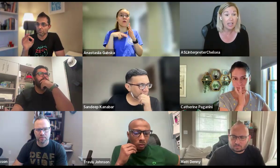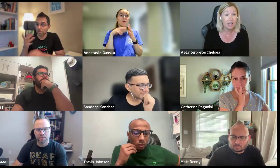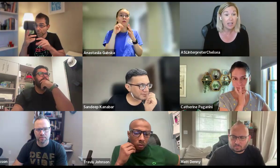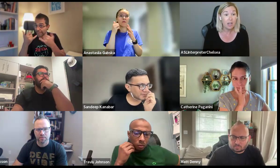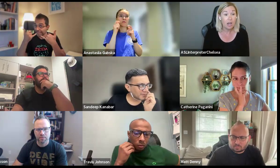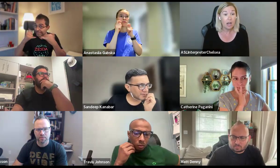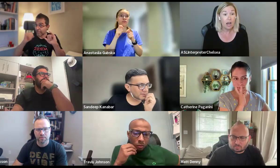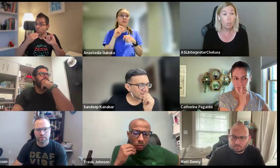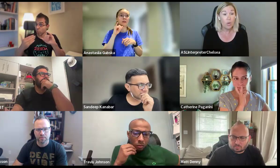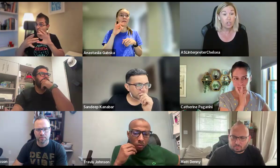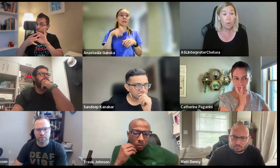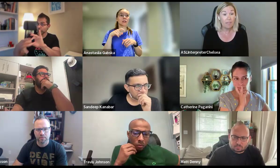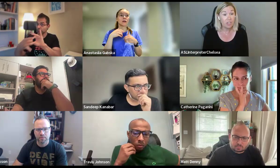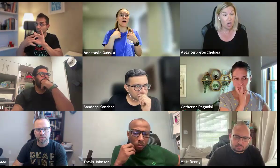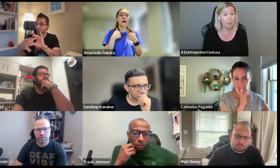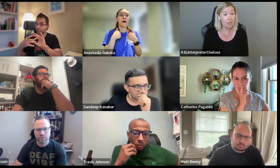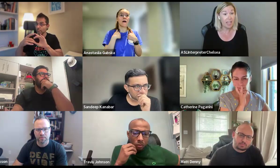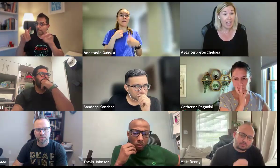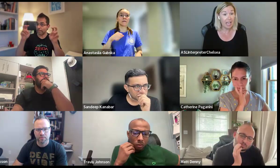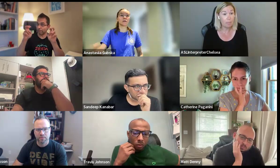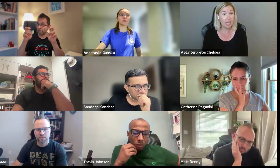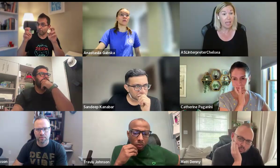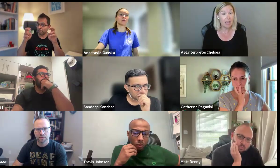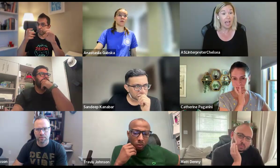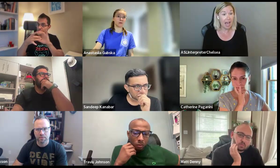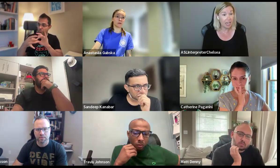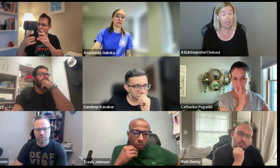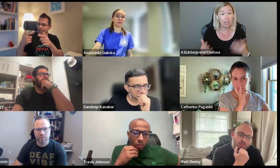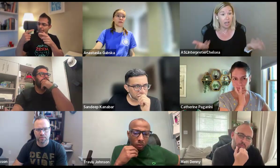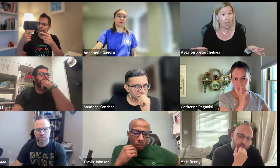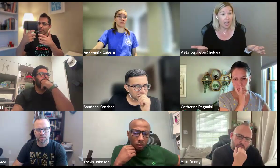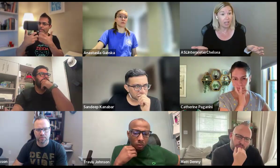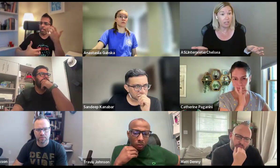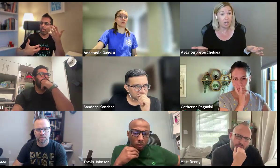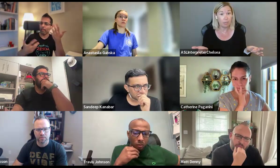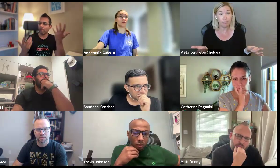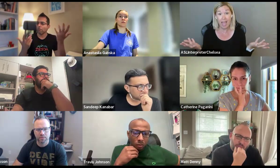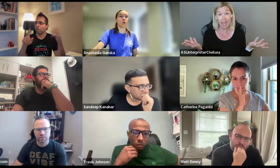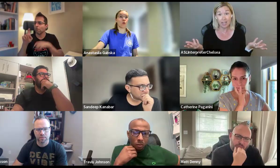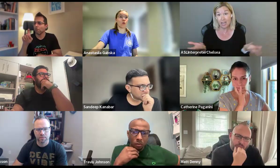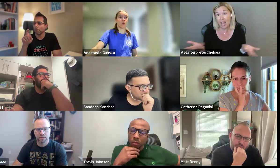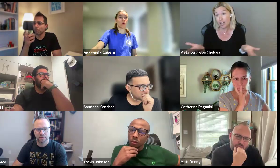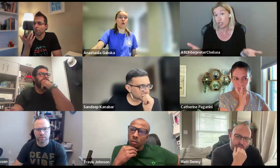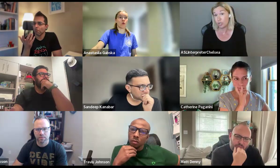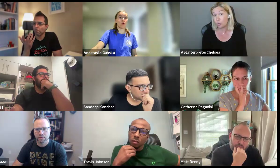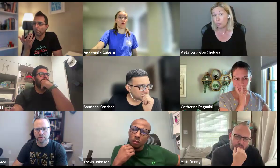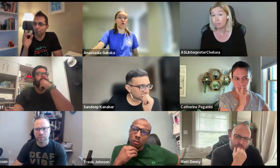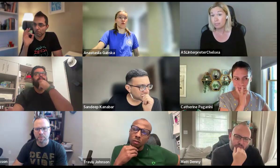saying we do have a document that can be added and edited and added to.